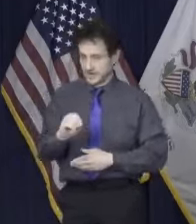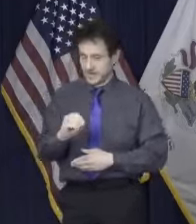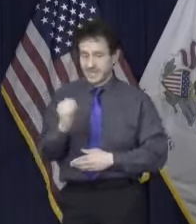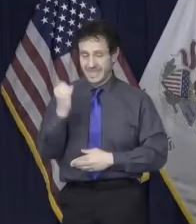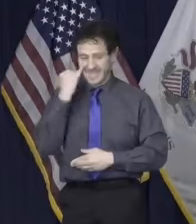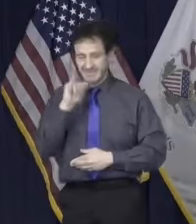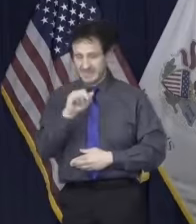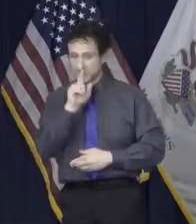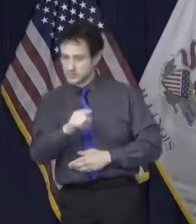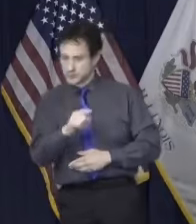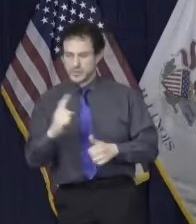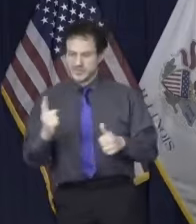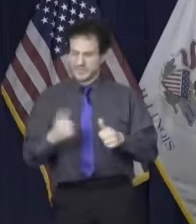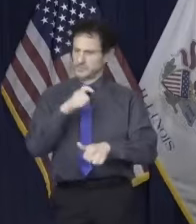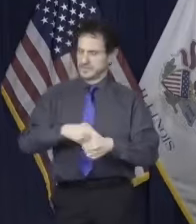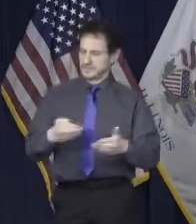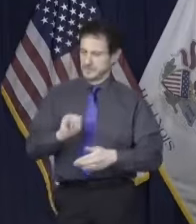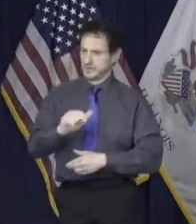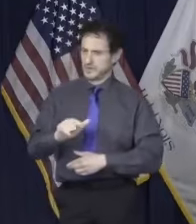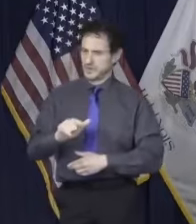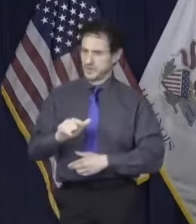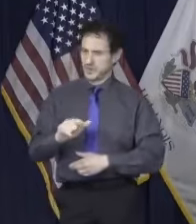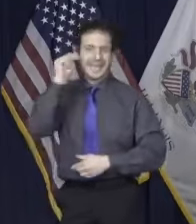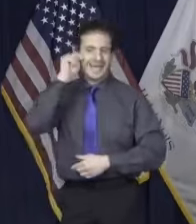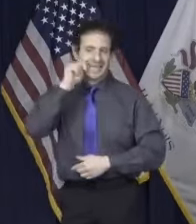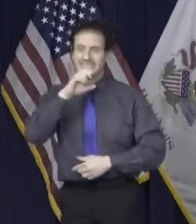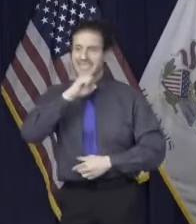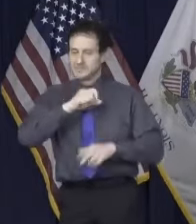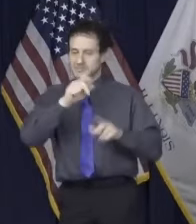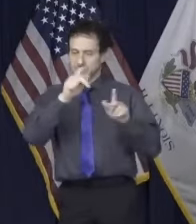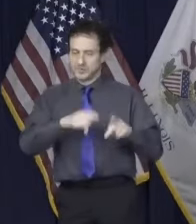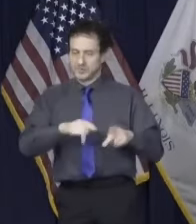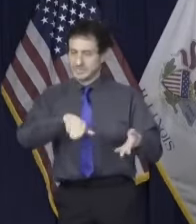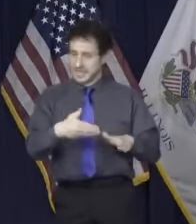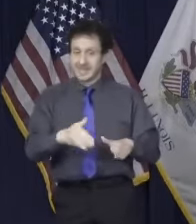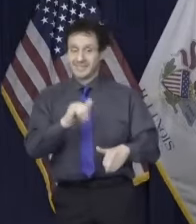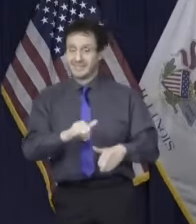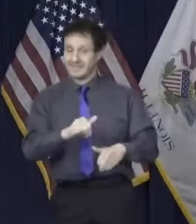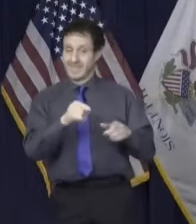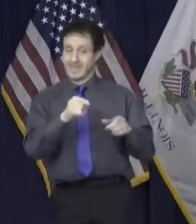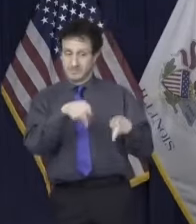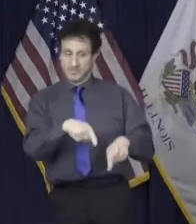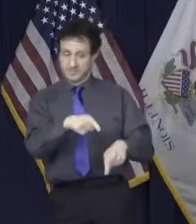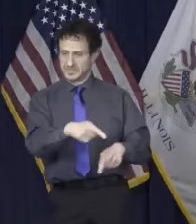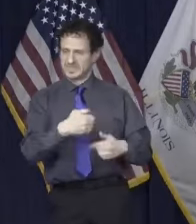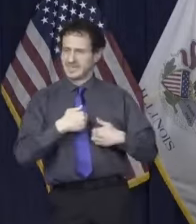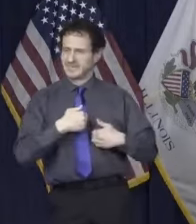first teenage death? And can you tell us if the teenager in question had underlying conditions?